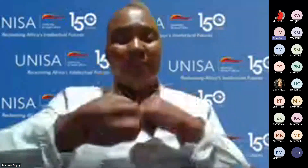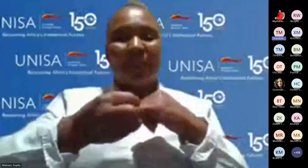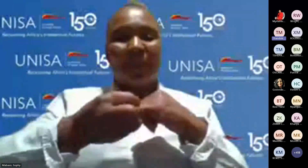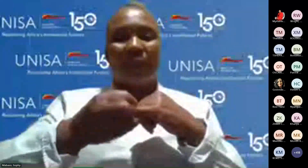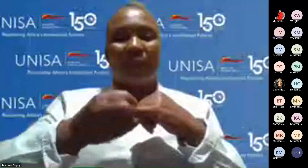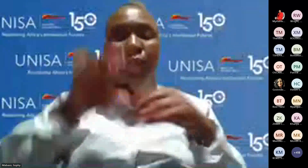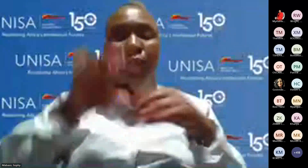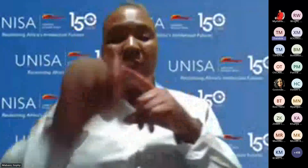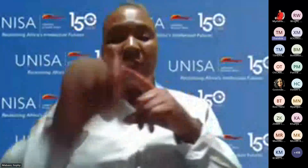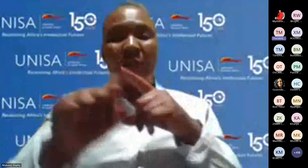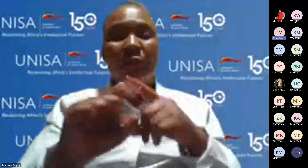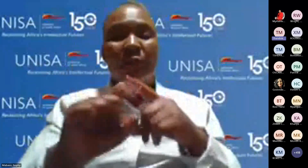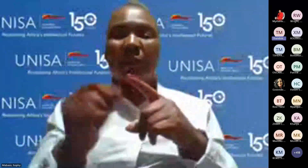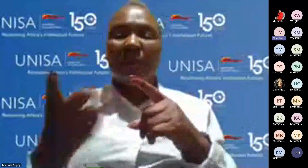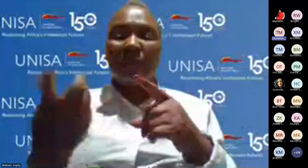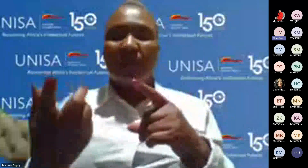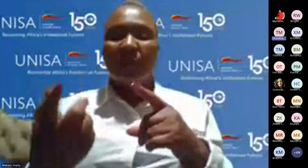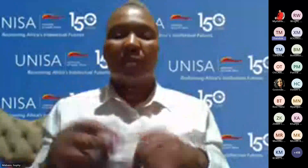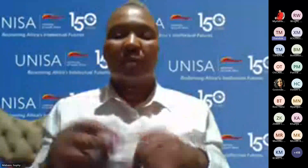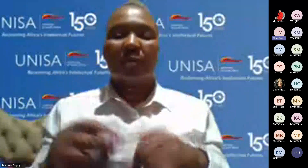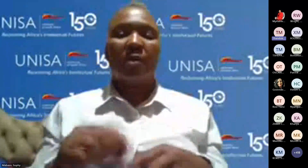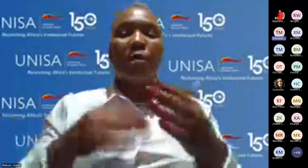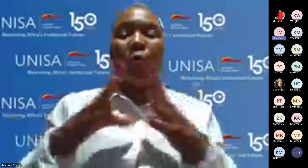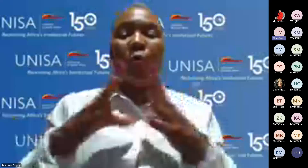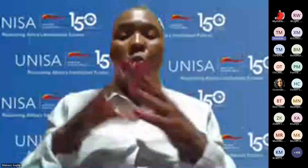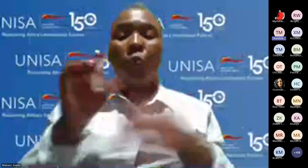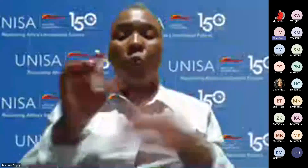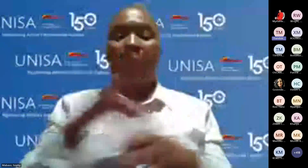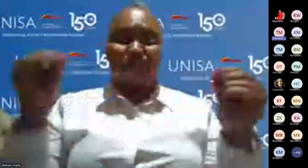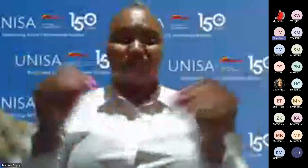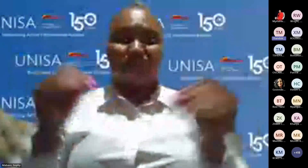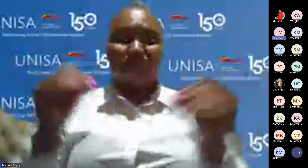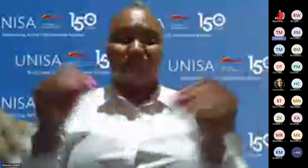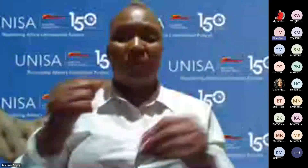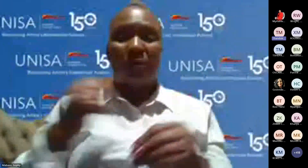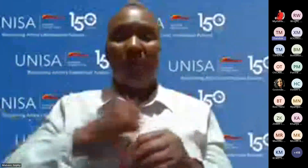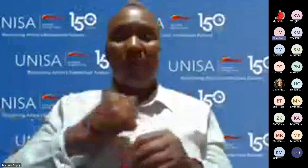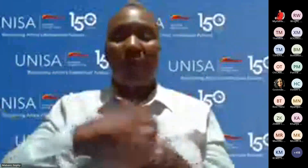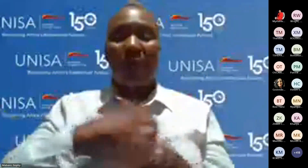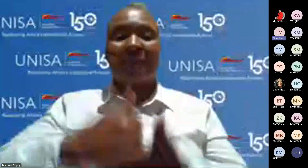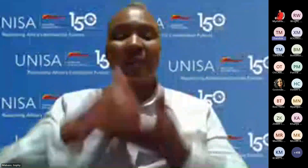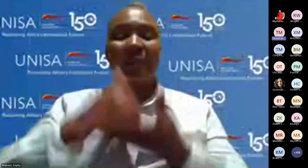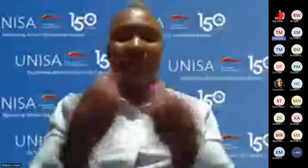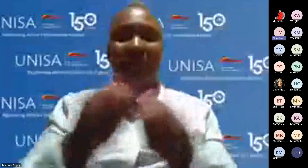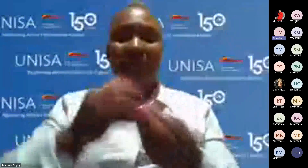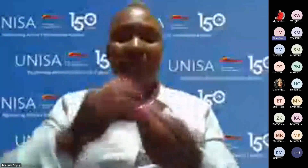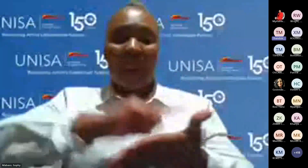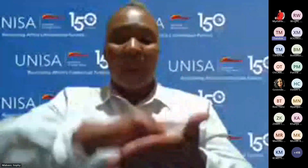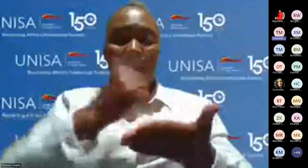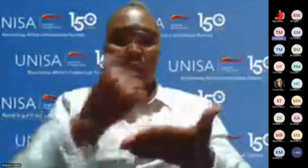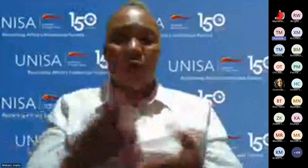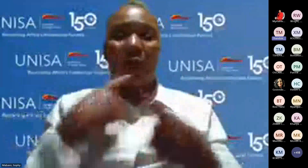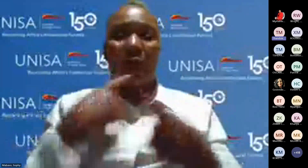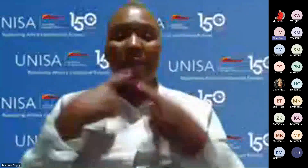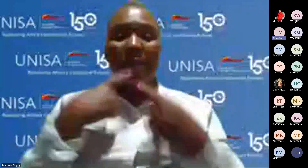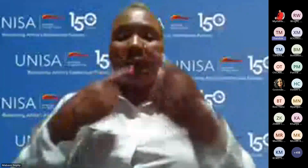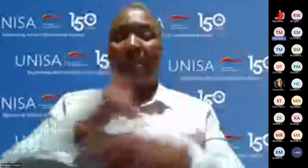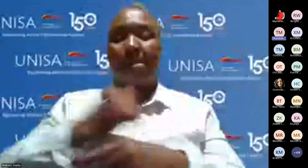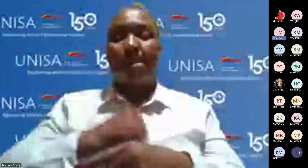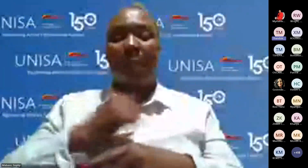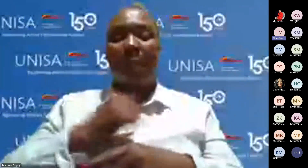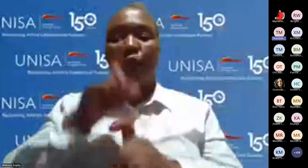establish, after I'm done on my device, my laptop, answering my questions, am